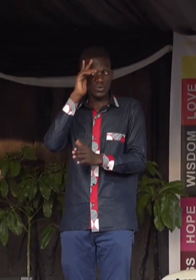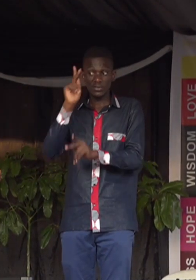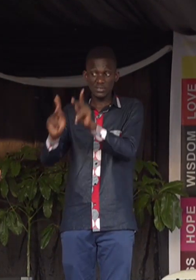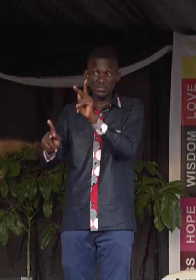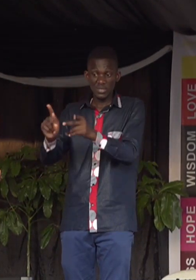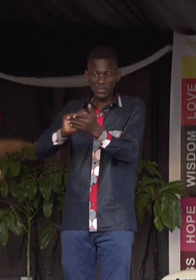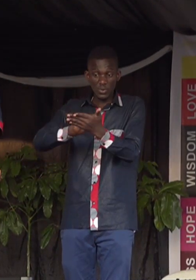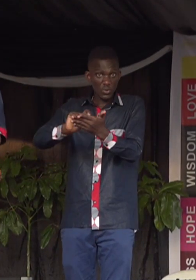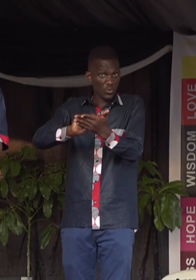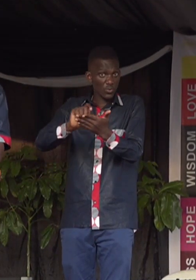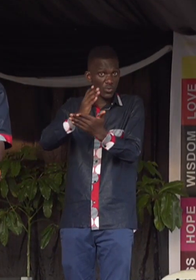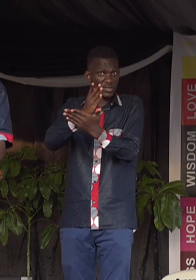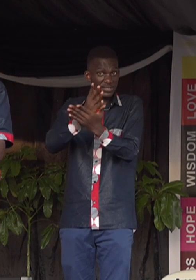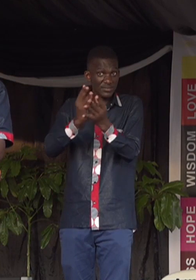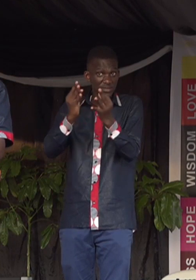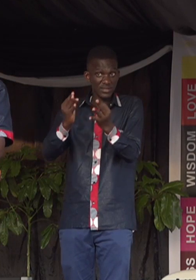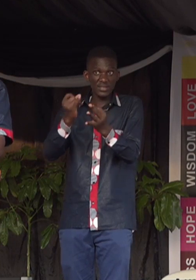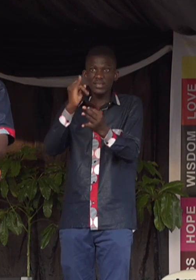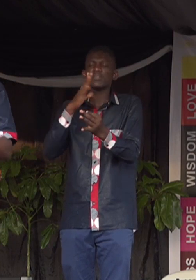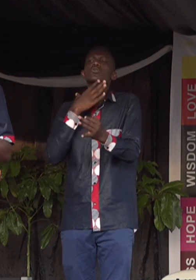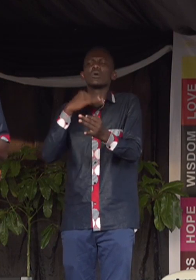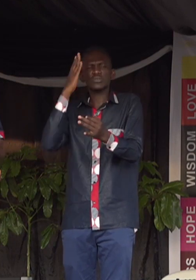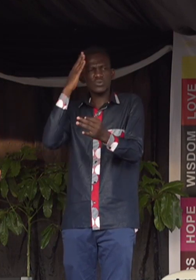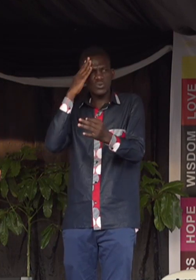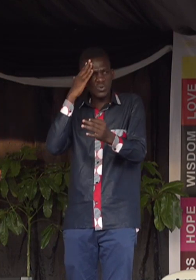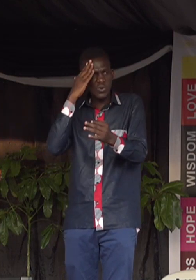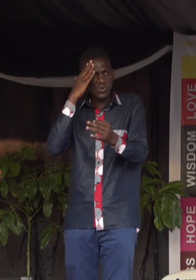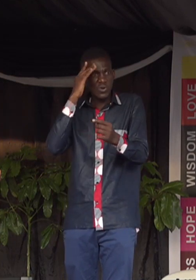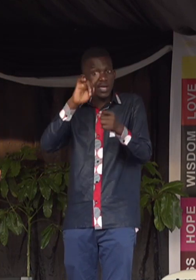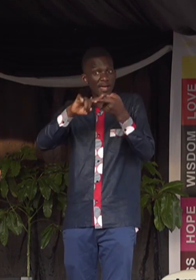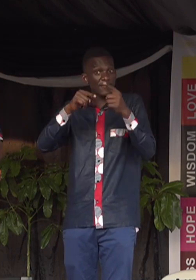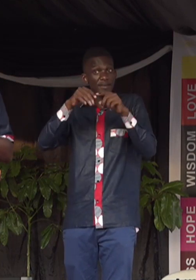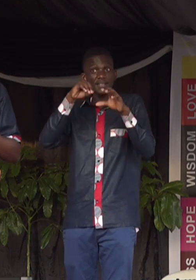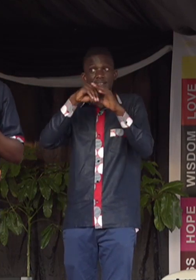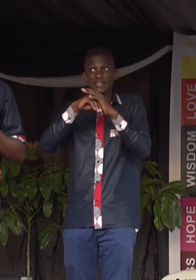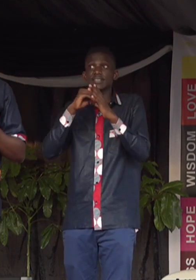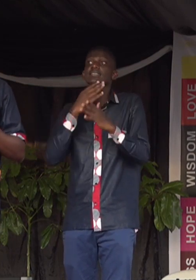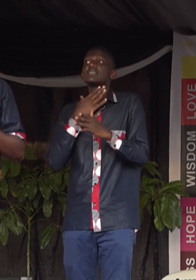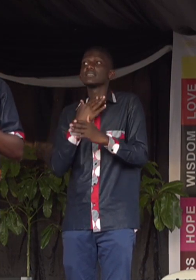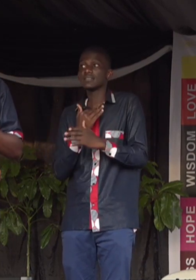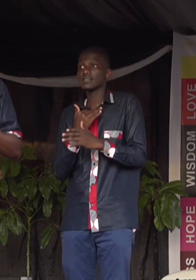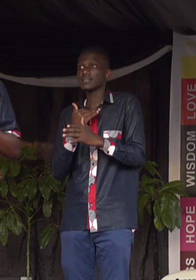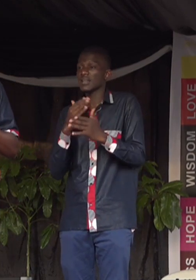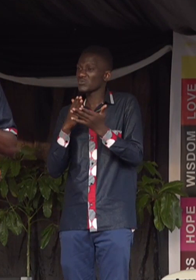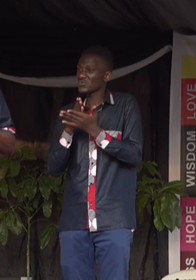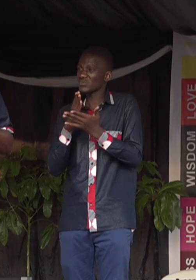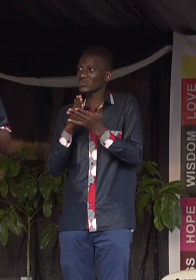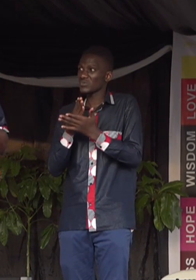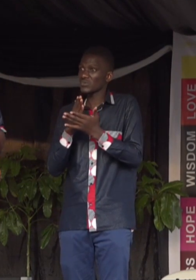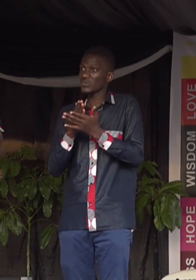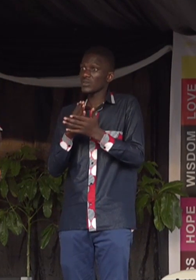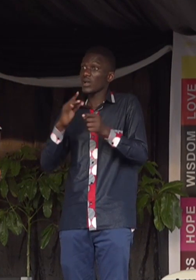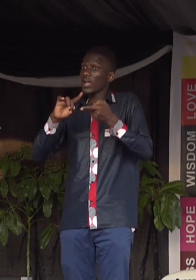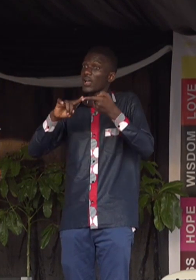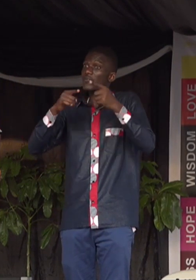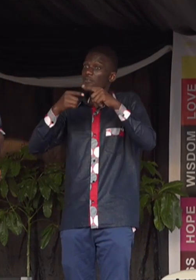something that if you want to know a friend in need. Wali abantu abagamba nti oboyagala okumanya mukwano gwo gwa namaddala. Ye mukwano gwa